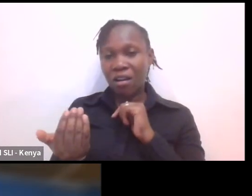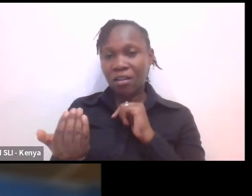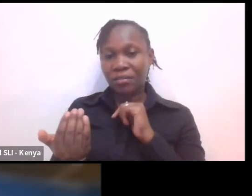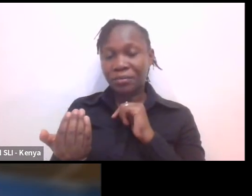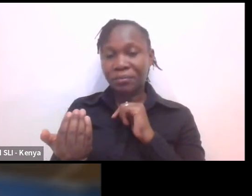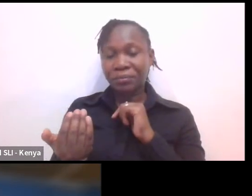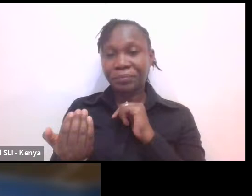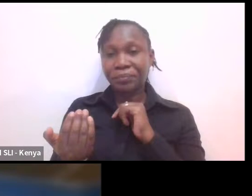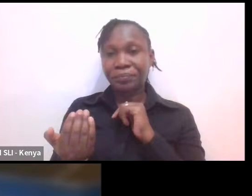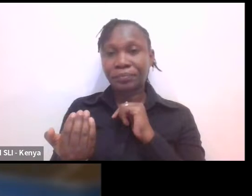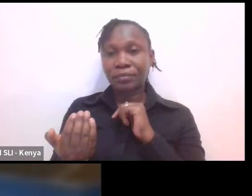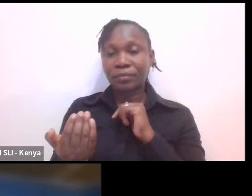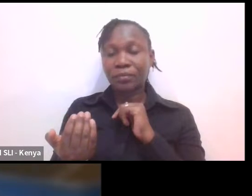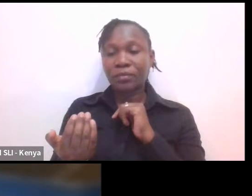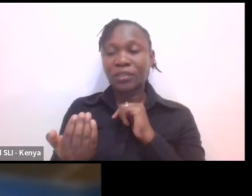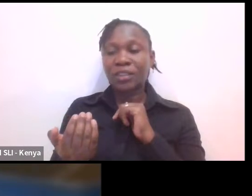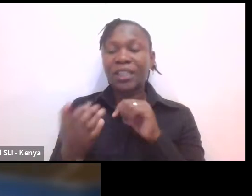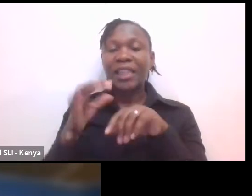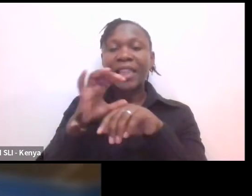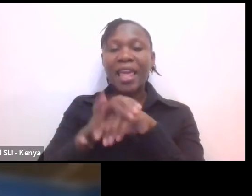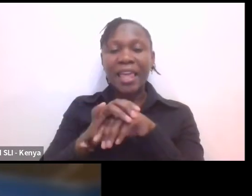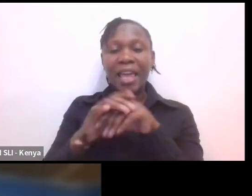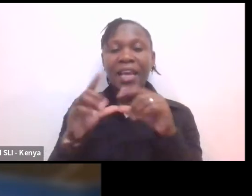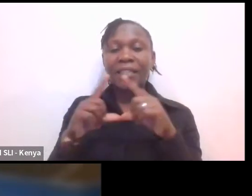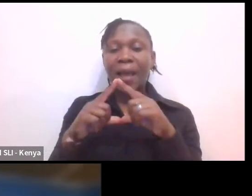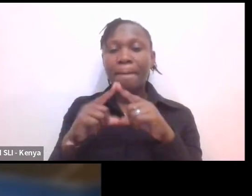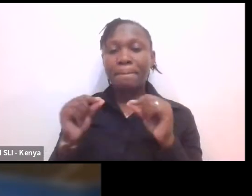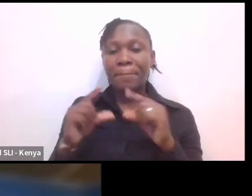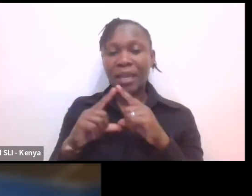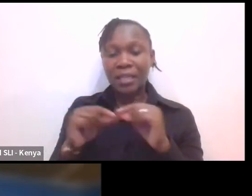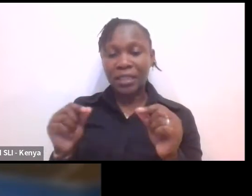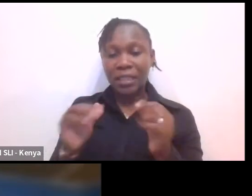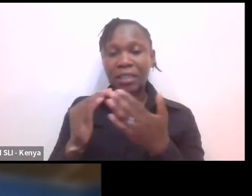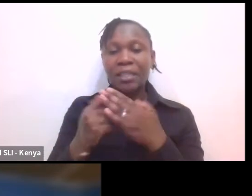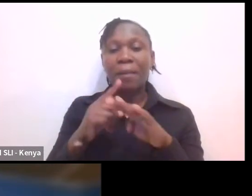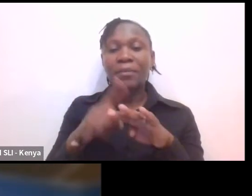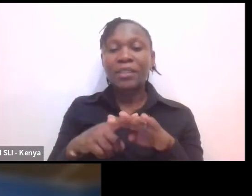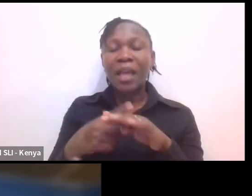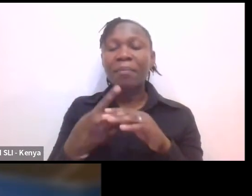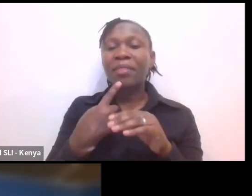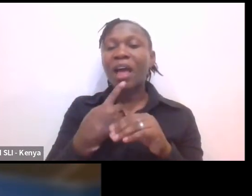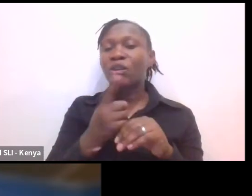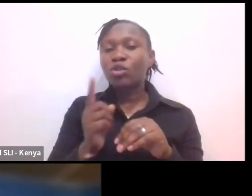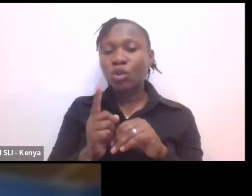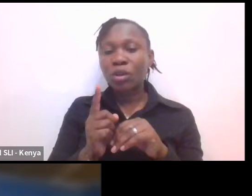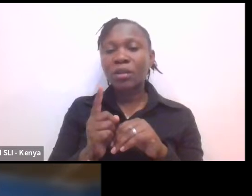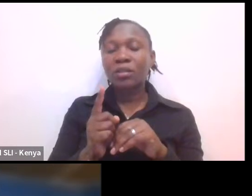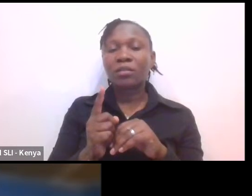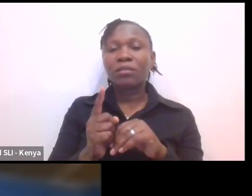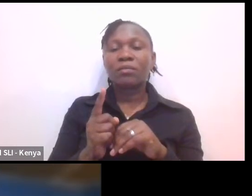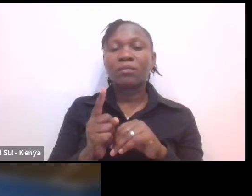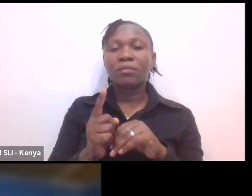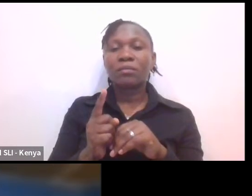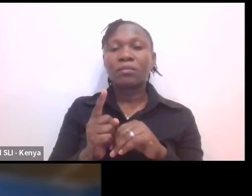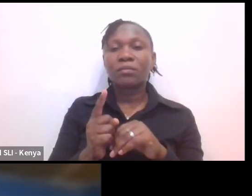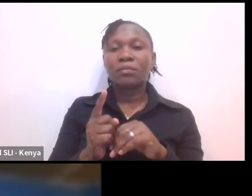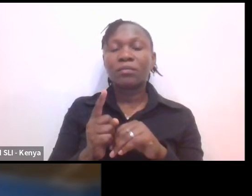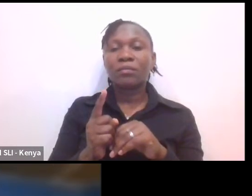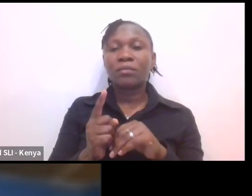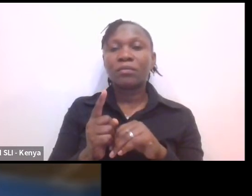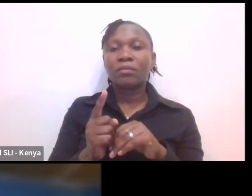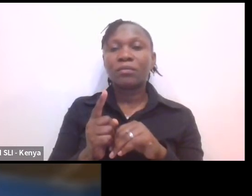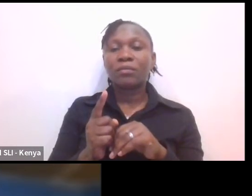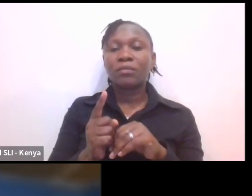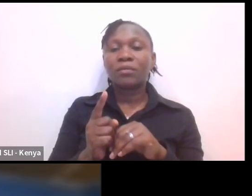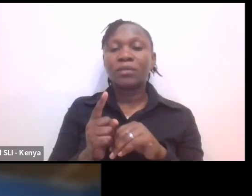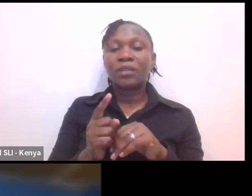They're explicit messages and implicit messages. Sometimes the implicit messages about you're not very good are more damaging even